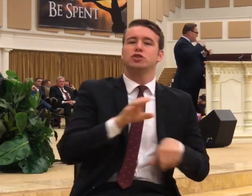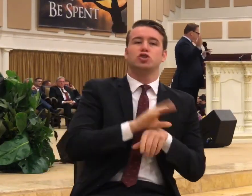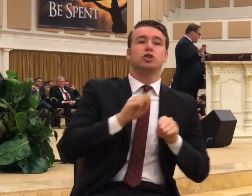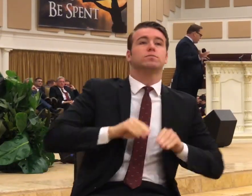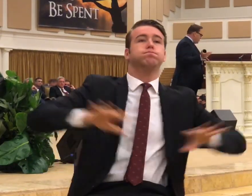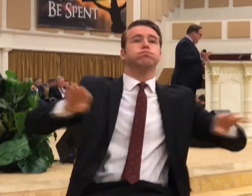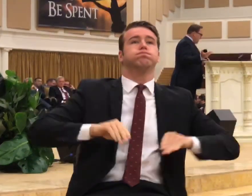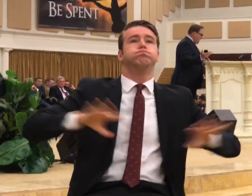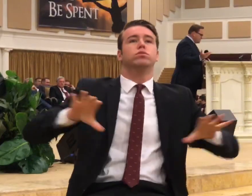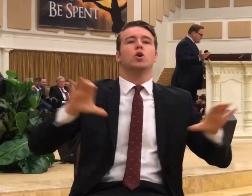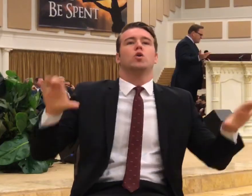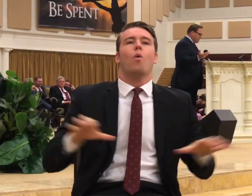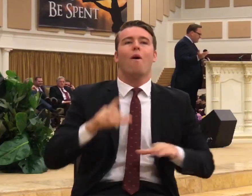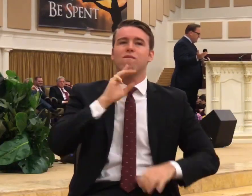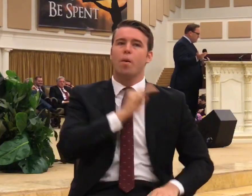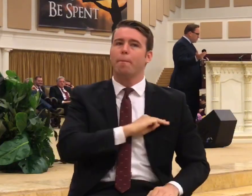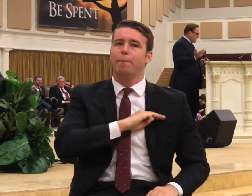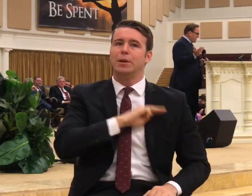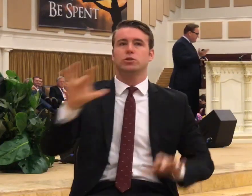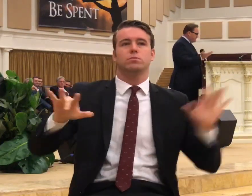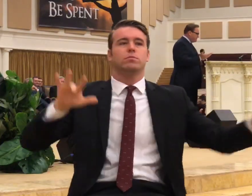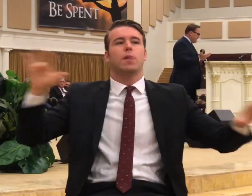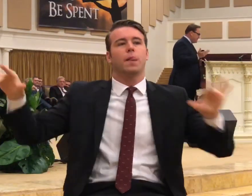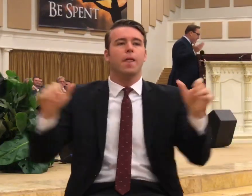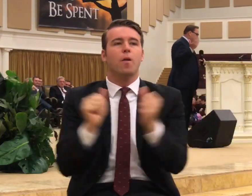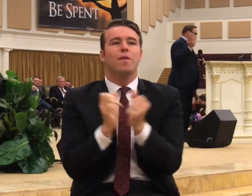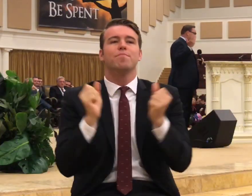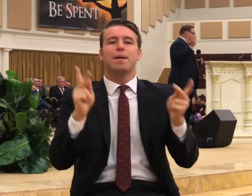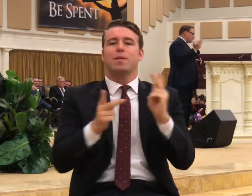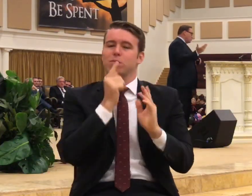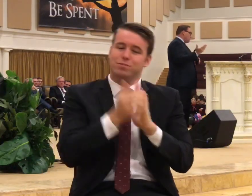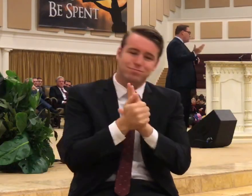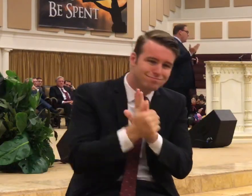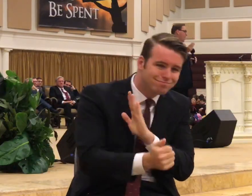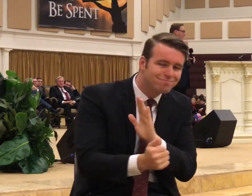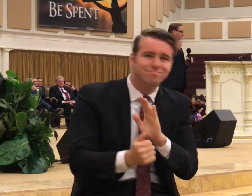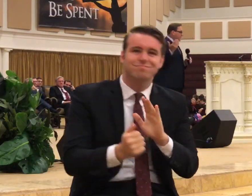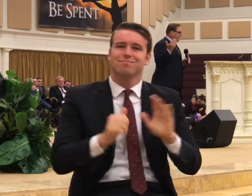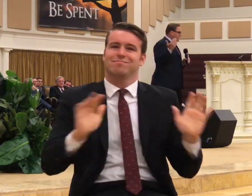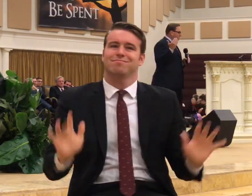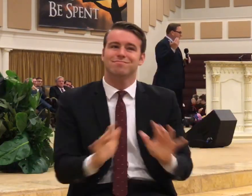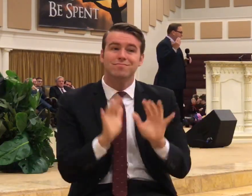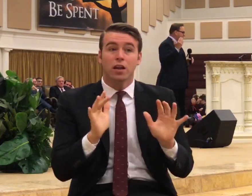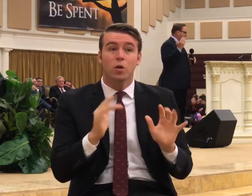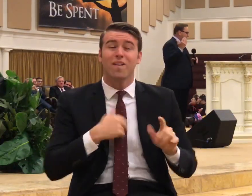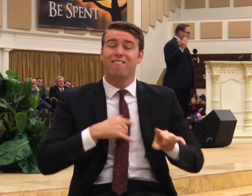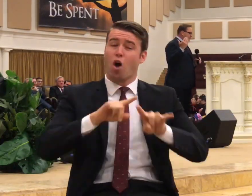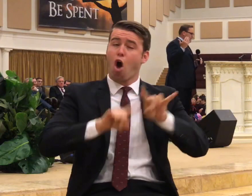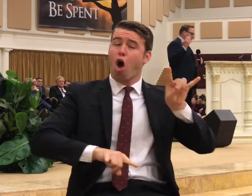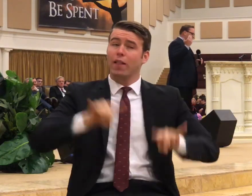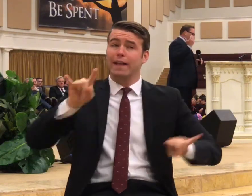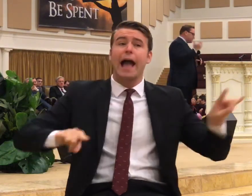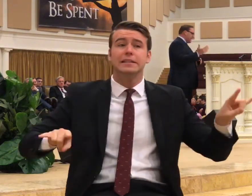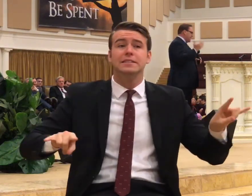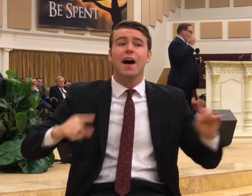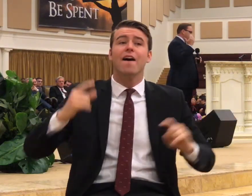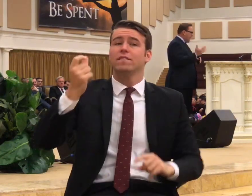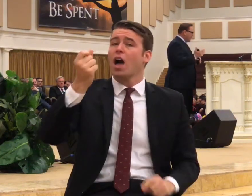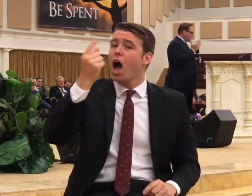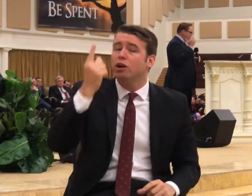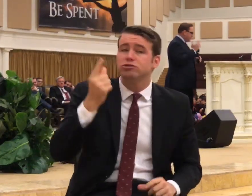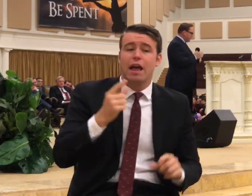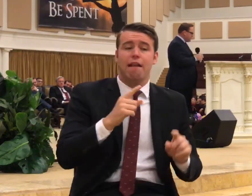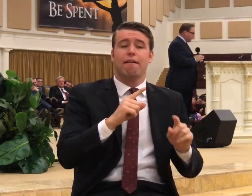It is a missional center filled with gifted people. And in this room are people of all kinds of